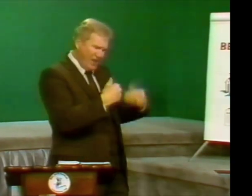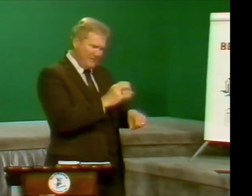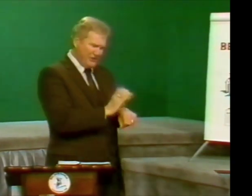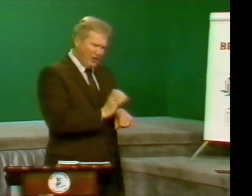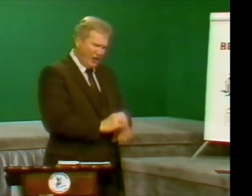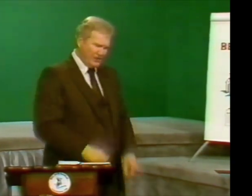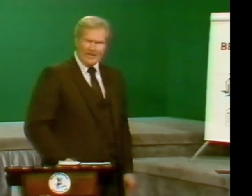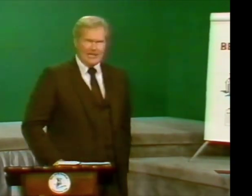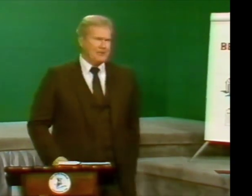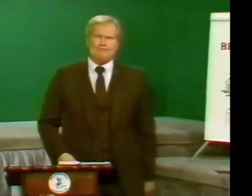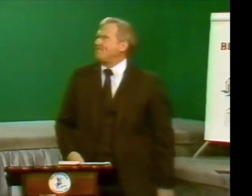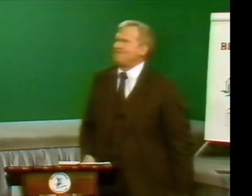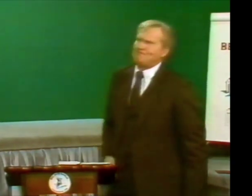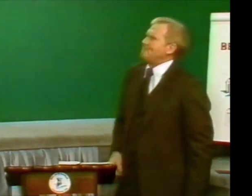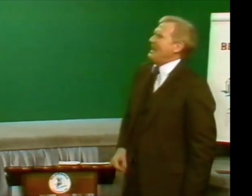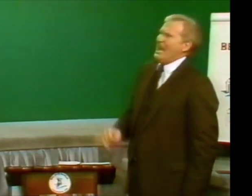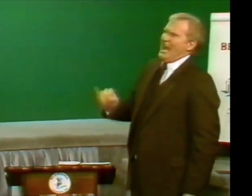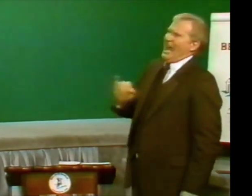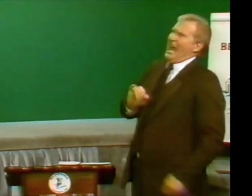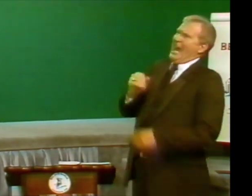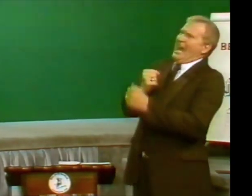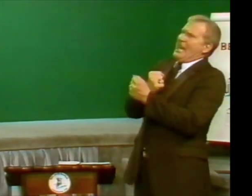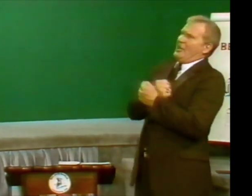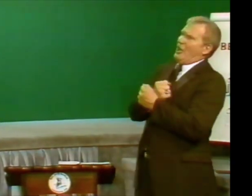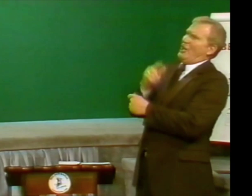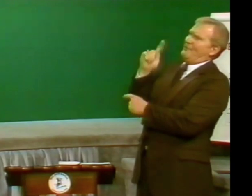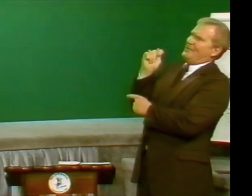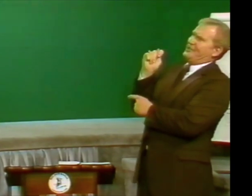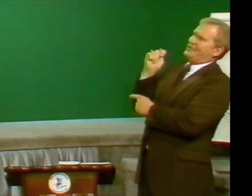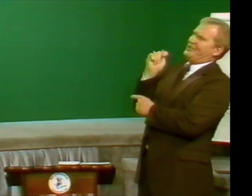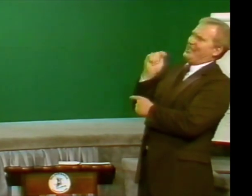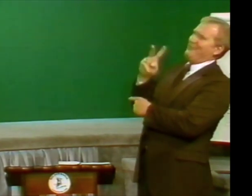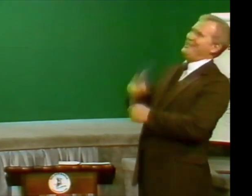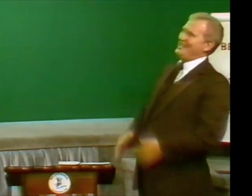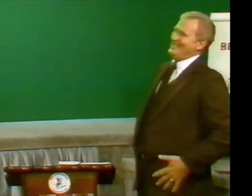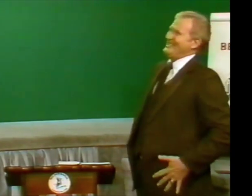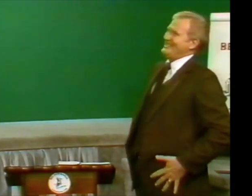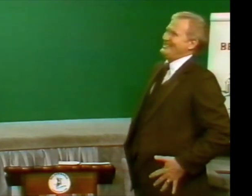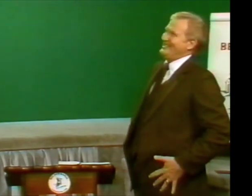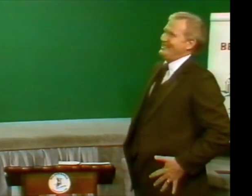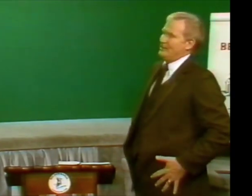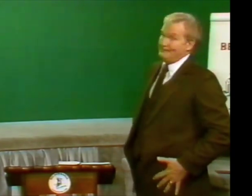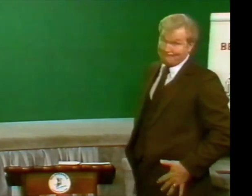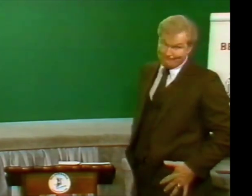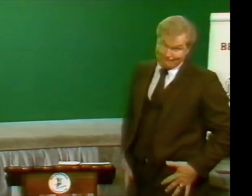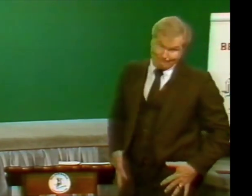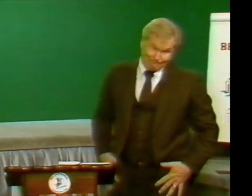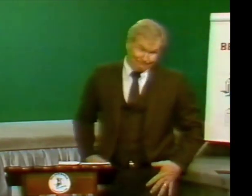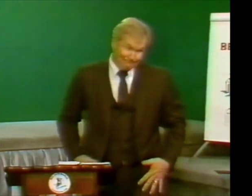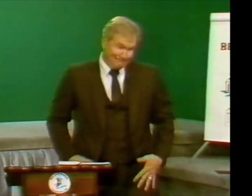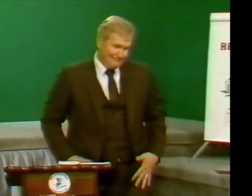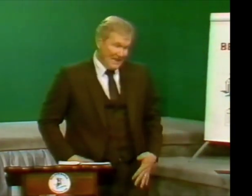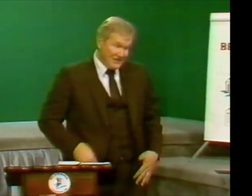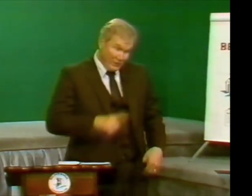to church. He said, I love TV. I said,